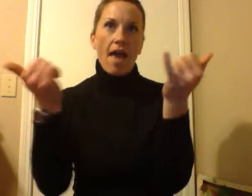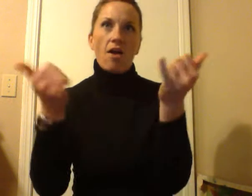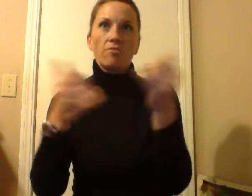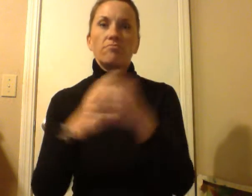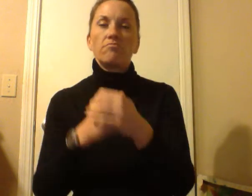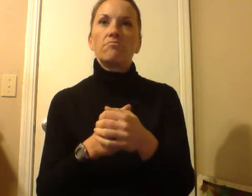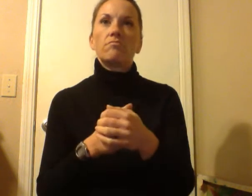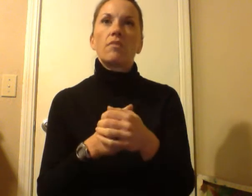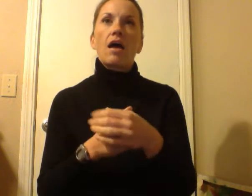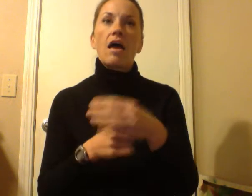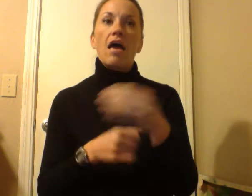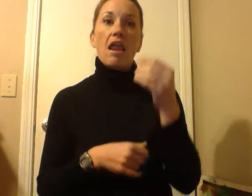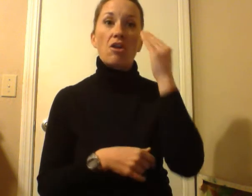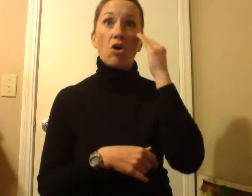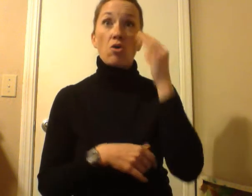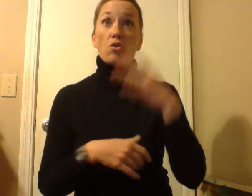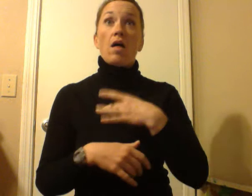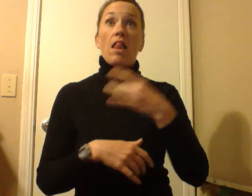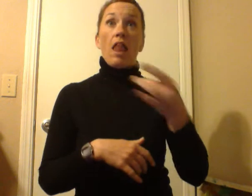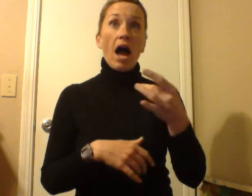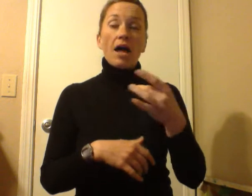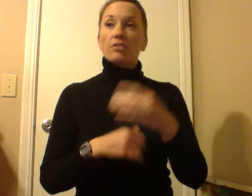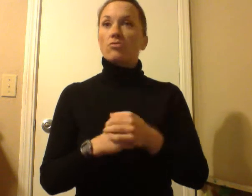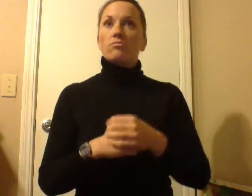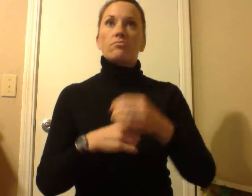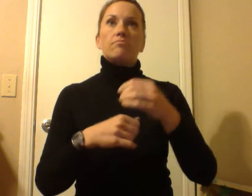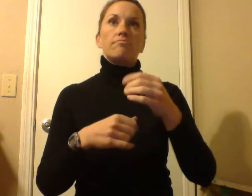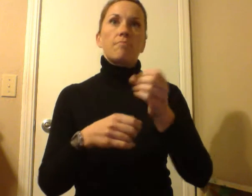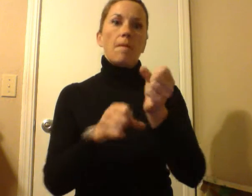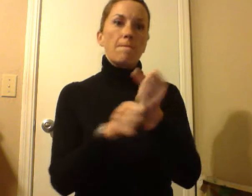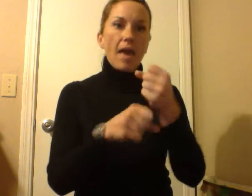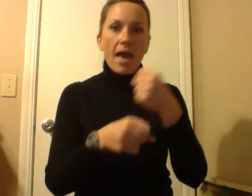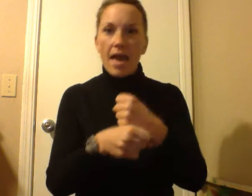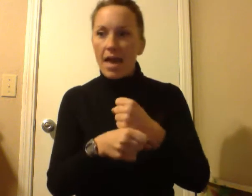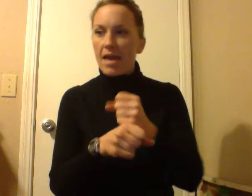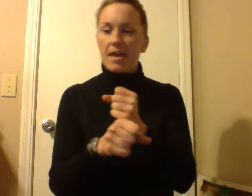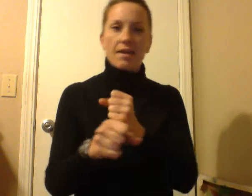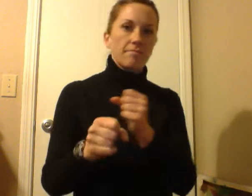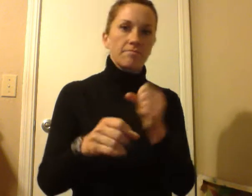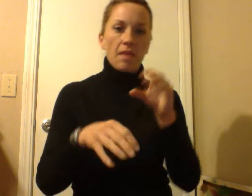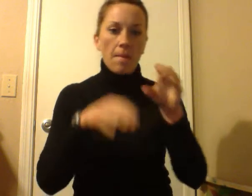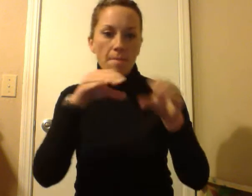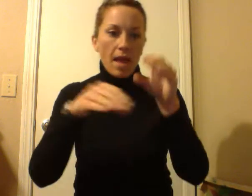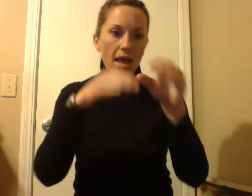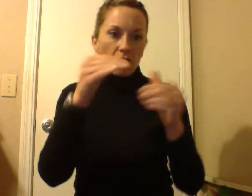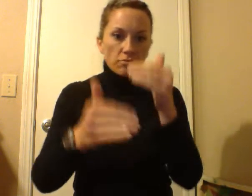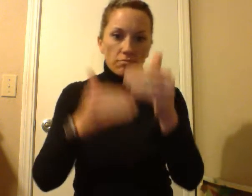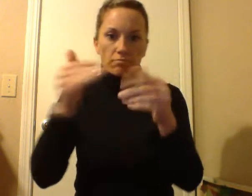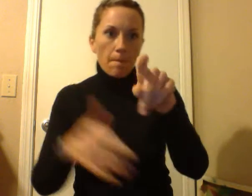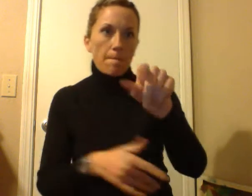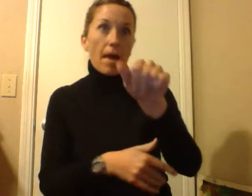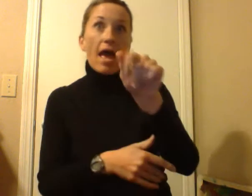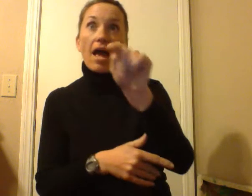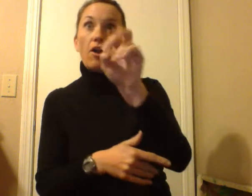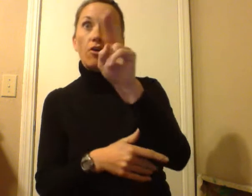all these blocks on the floor and make all sorts of wonderful patterns. And that's great for you to do when you want to do that at recess. But this year we're going to do a little bit more with these